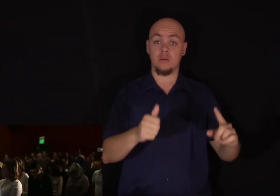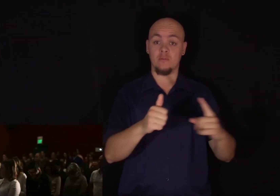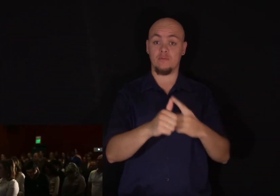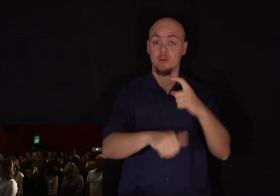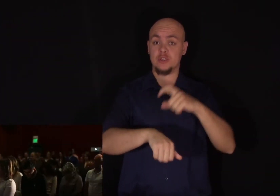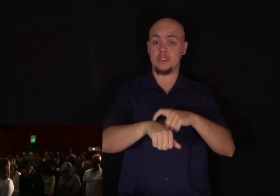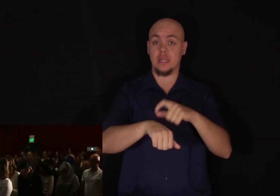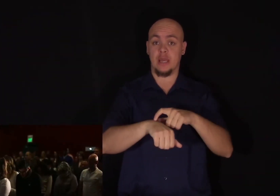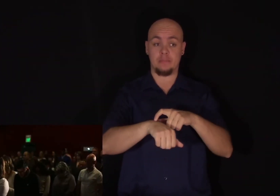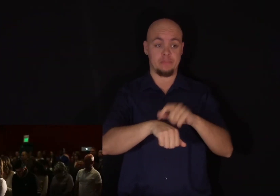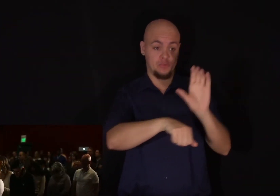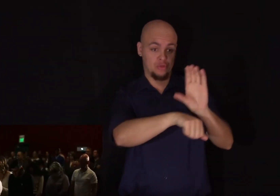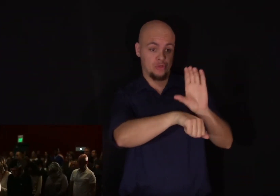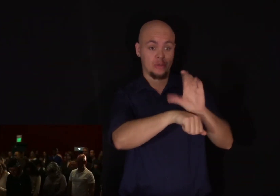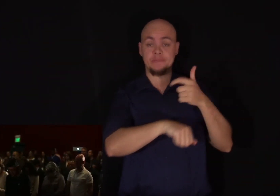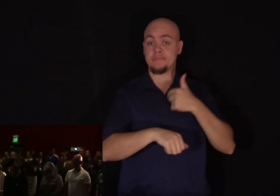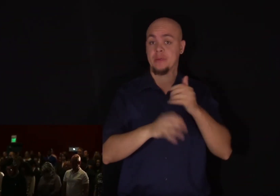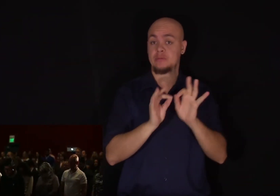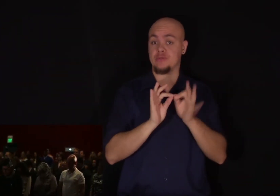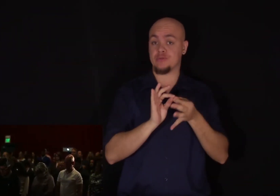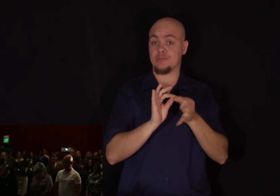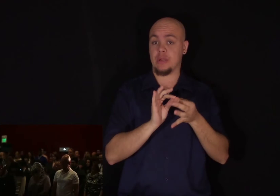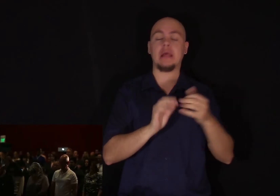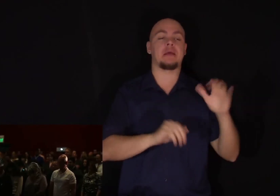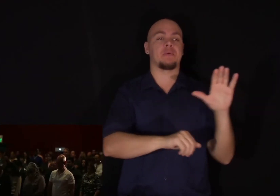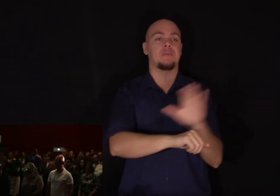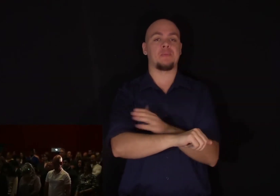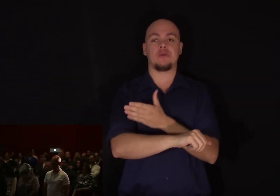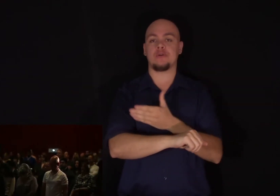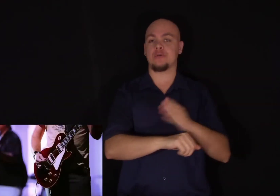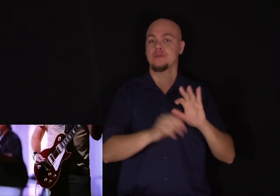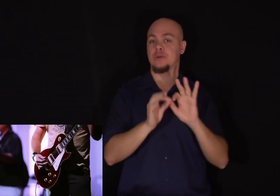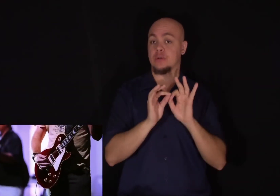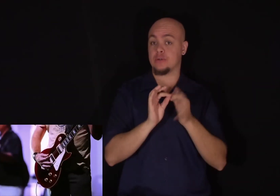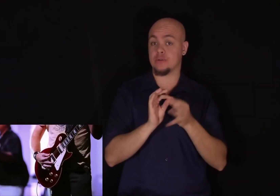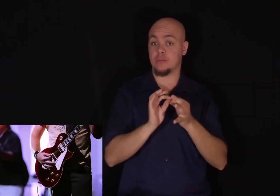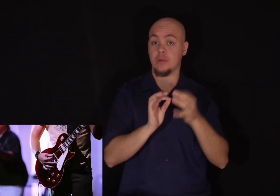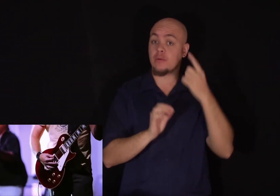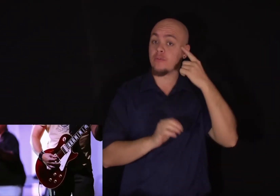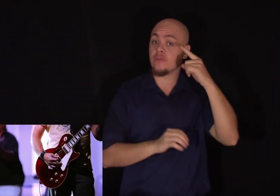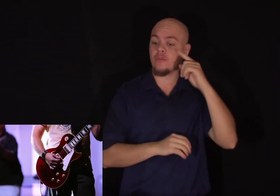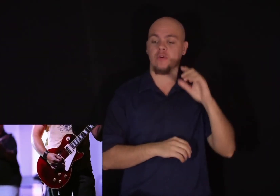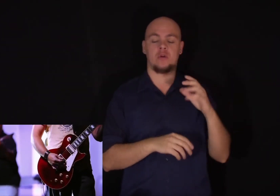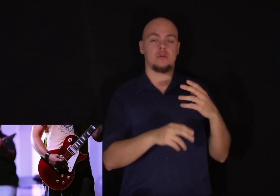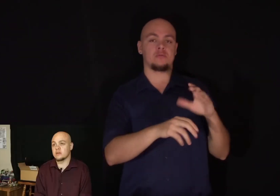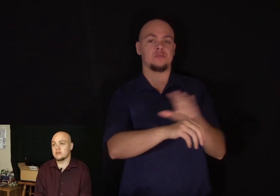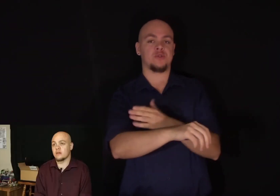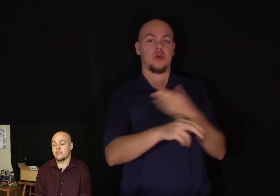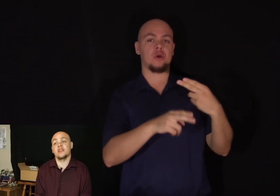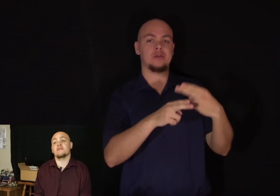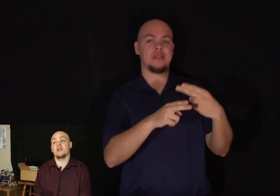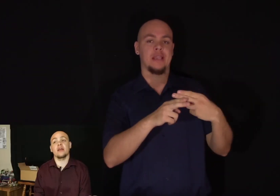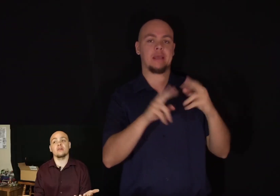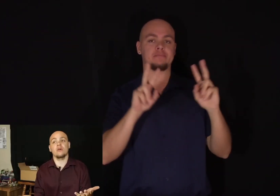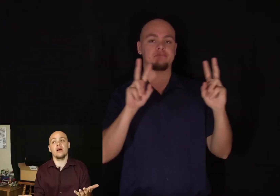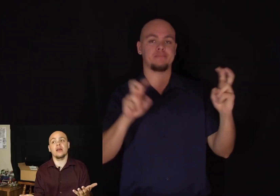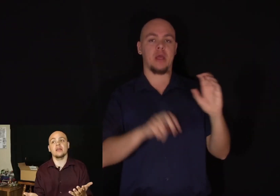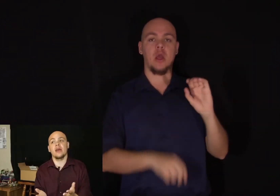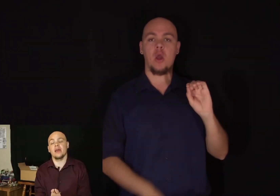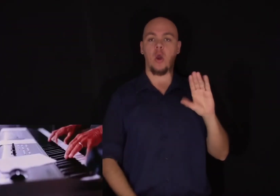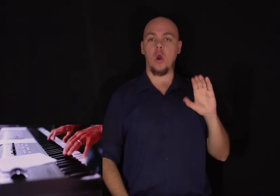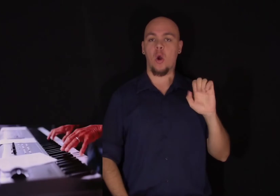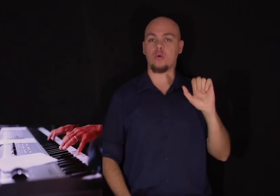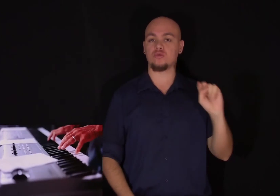a church. I was doing my musical, interpreting for the songs Oceans, and the deaf client